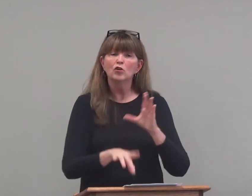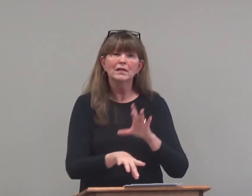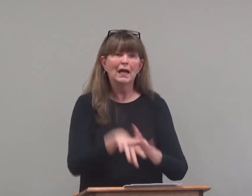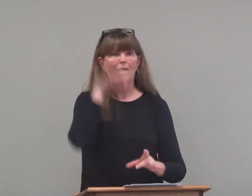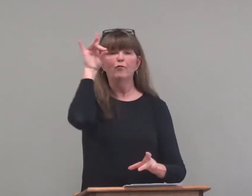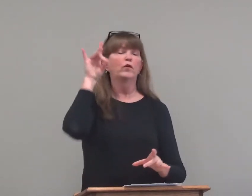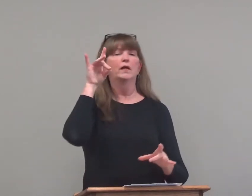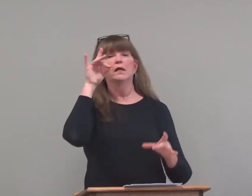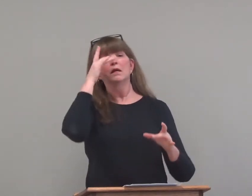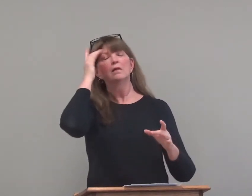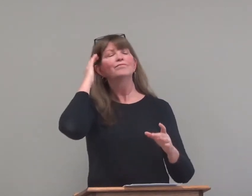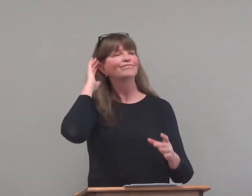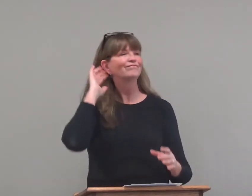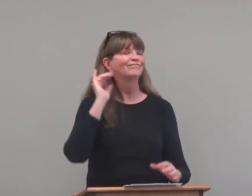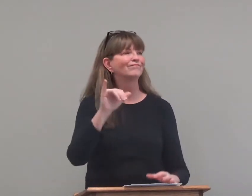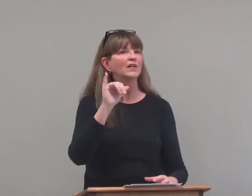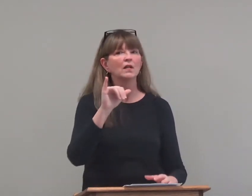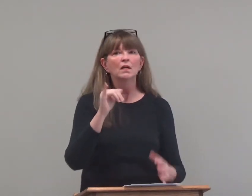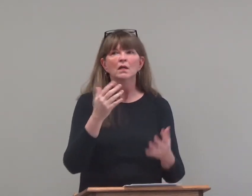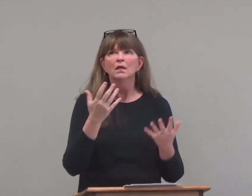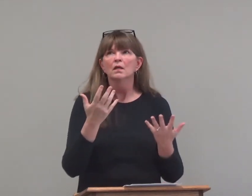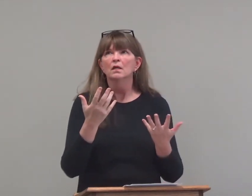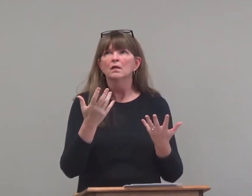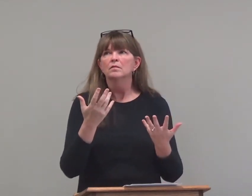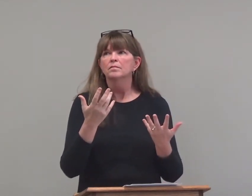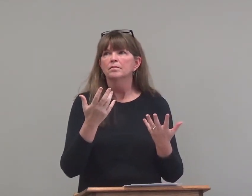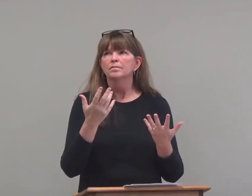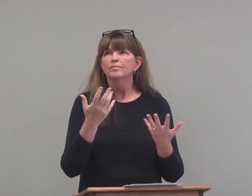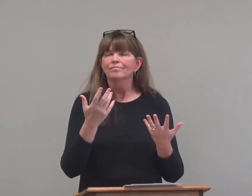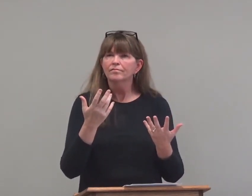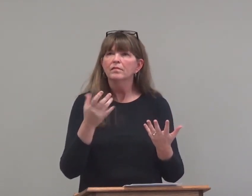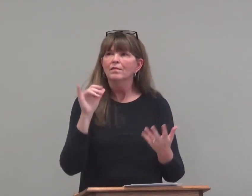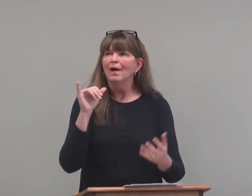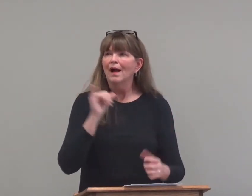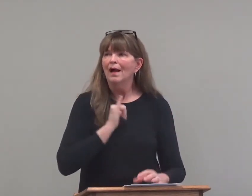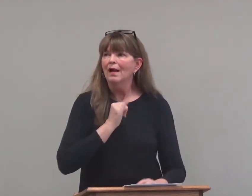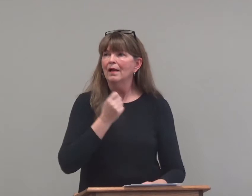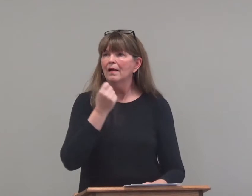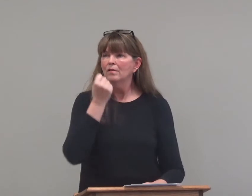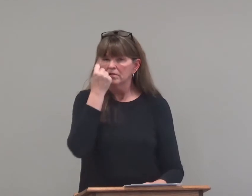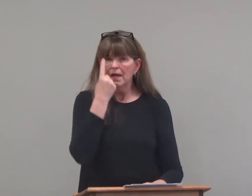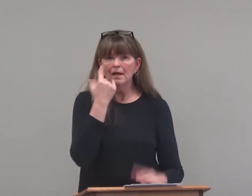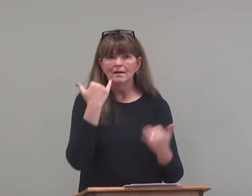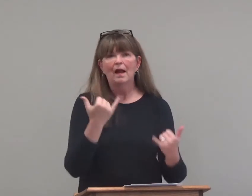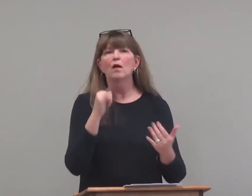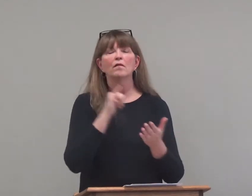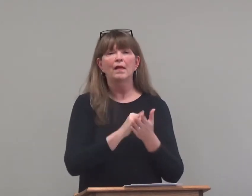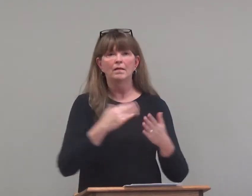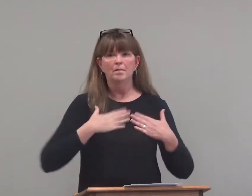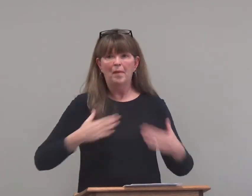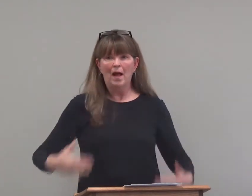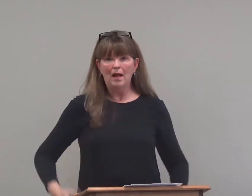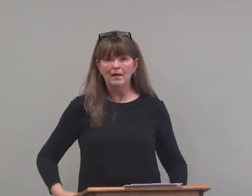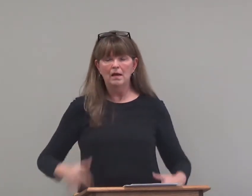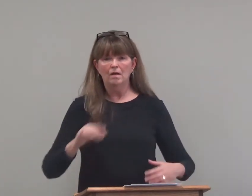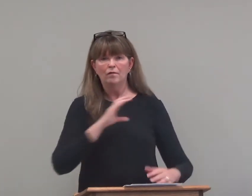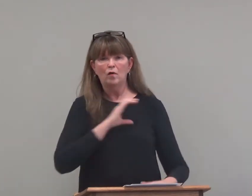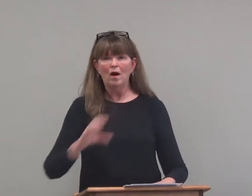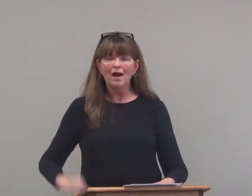So I want to time out just a moment, but part of my dissertation research found that I understand better now that the